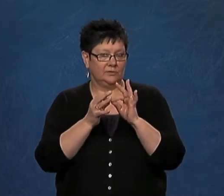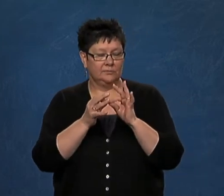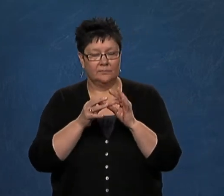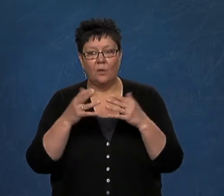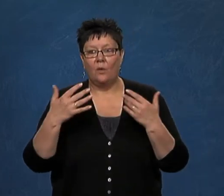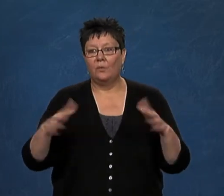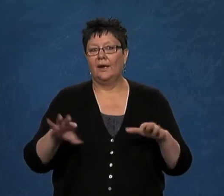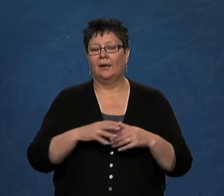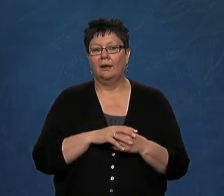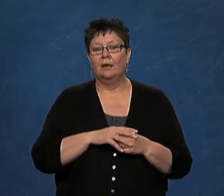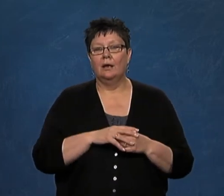of interpreters,